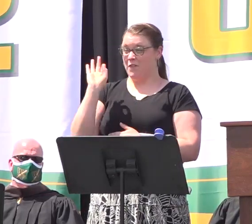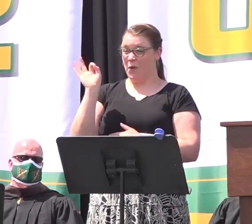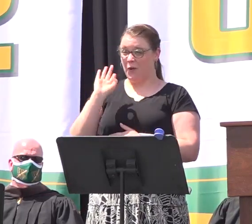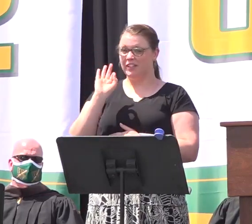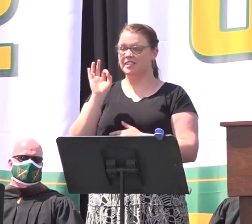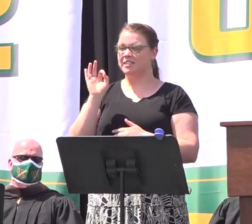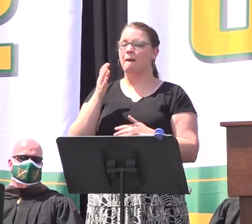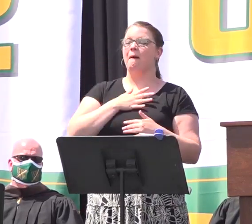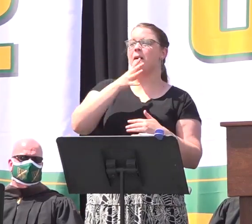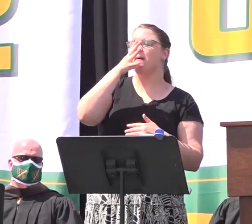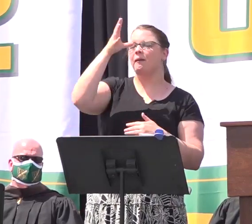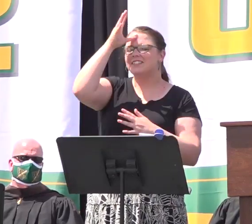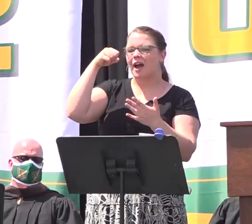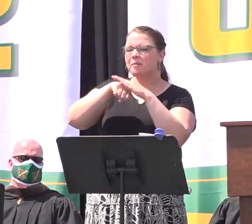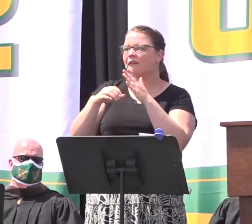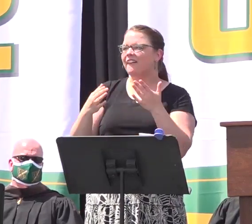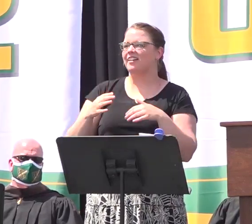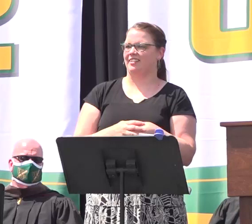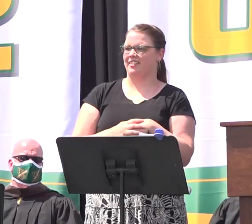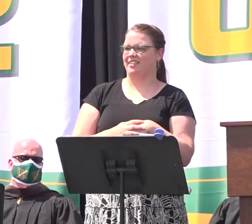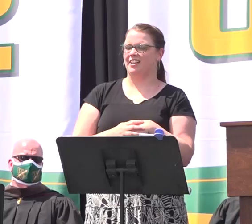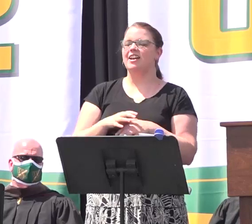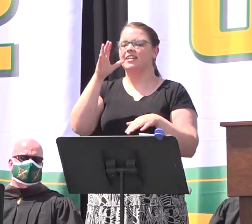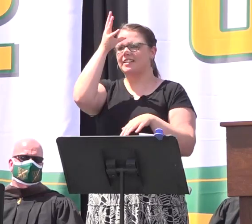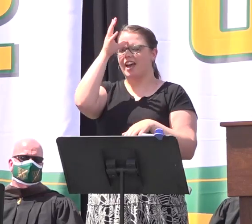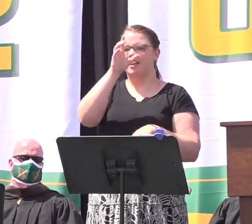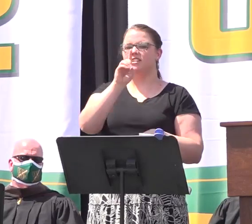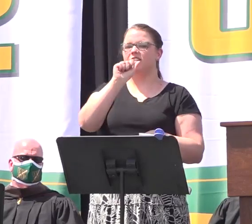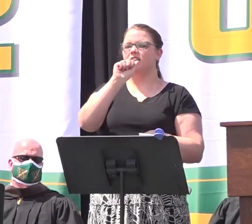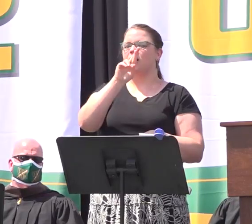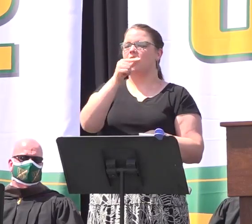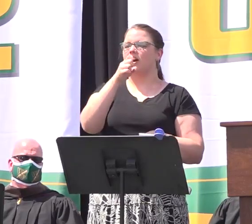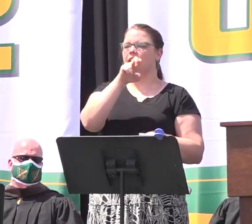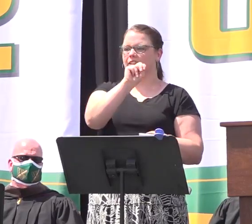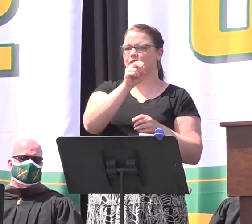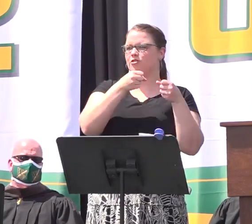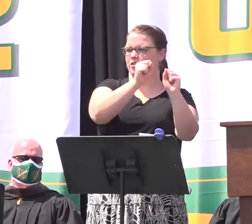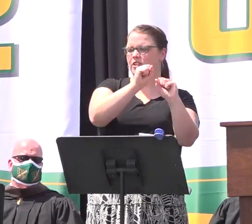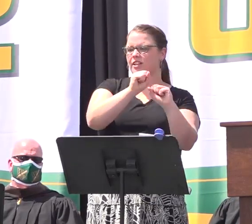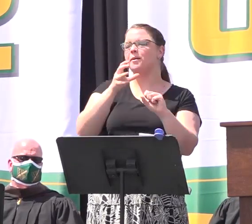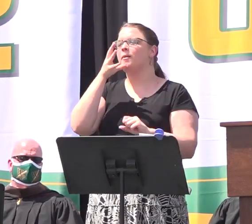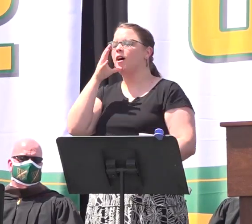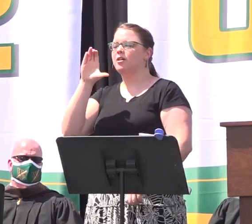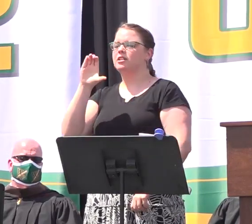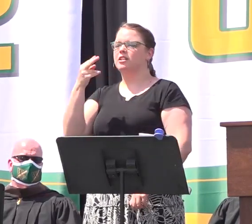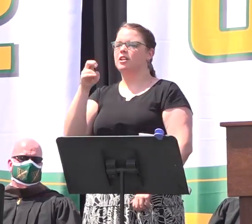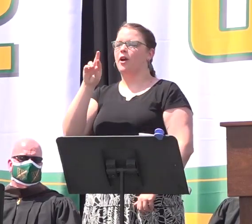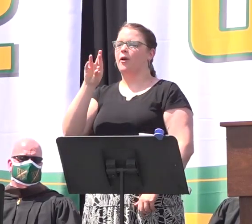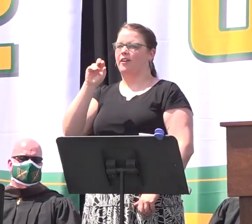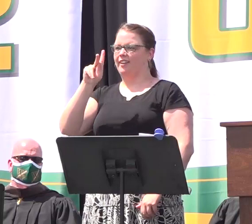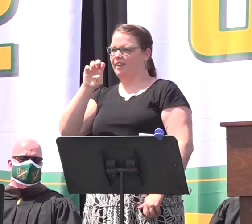Florence. Daddy on Dorgan Street, Mom on Cherokee Road. That's their home. They made their home in Columbia, and that's where I